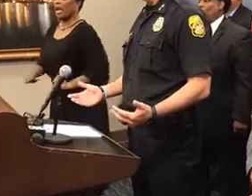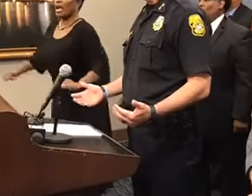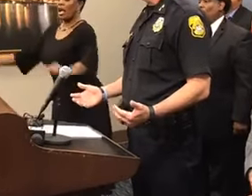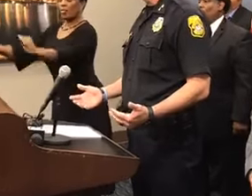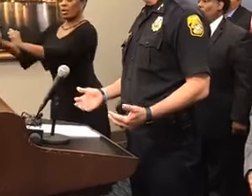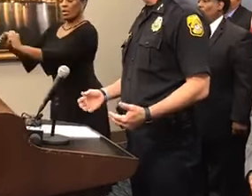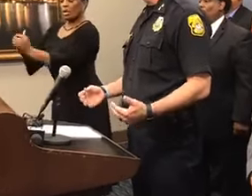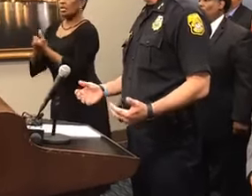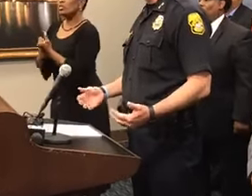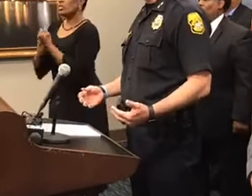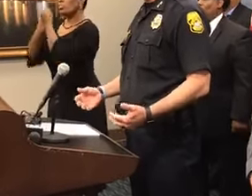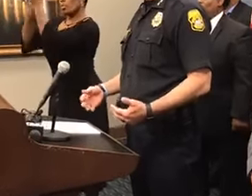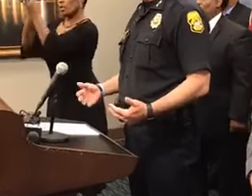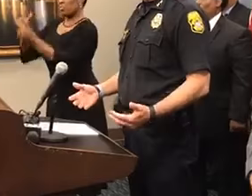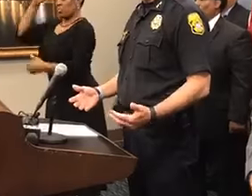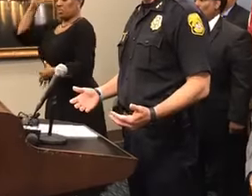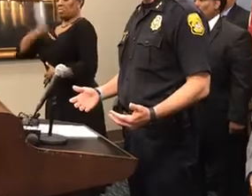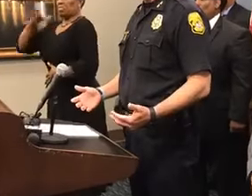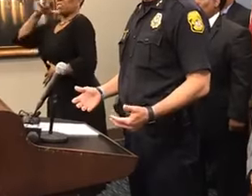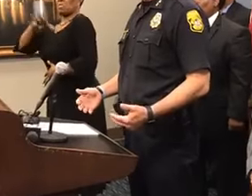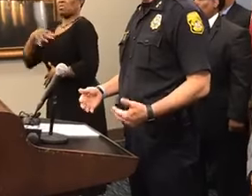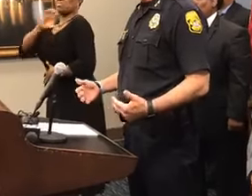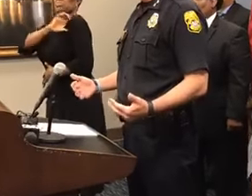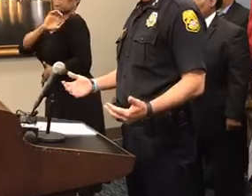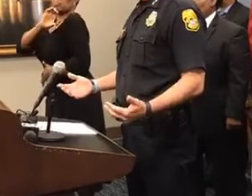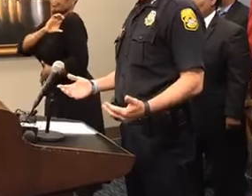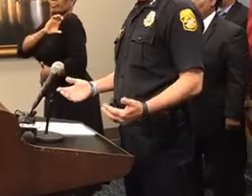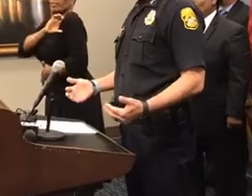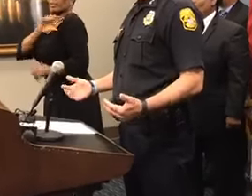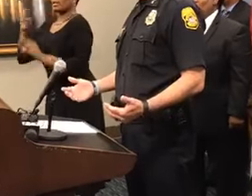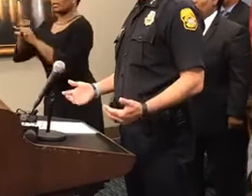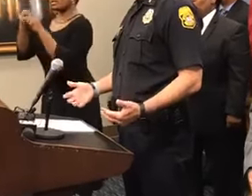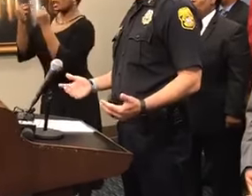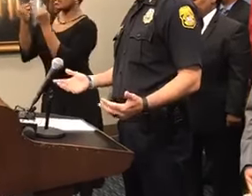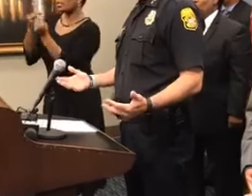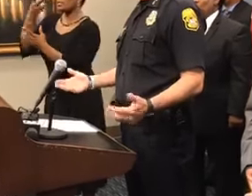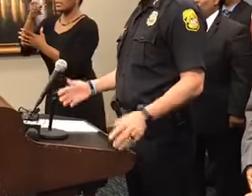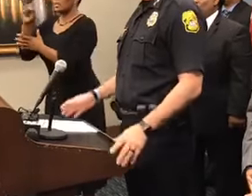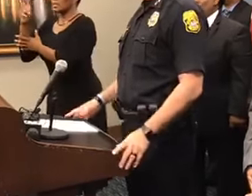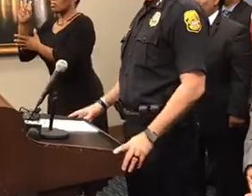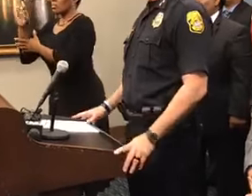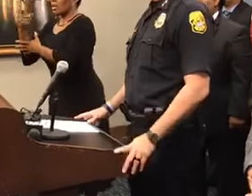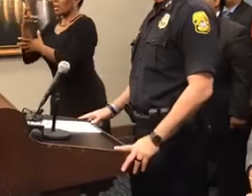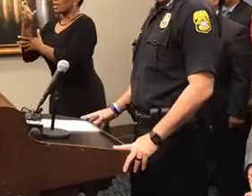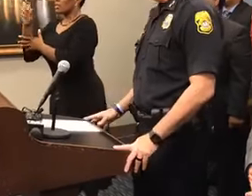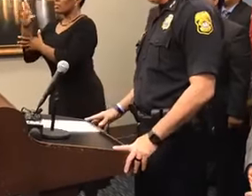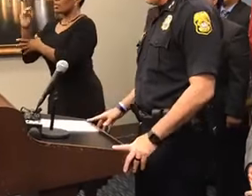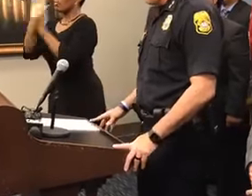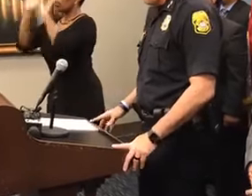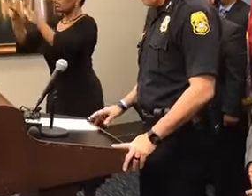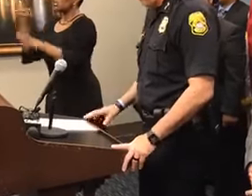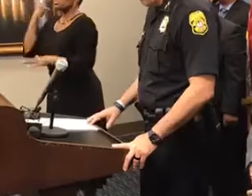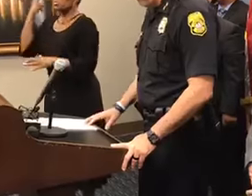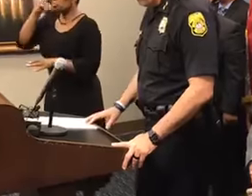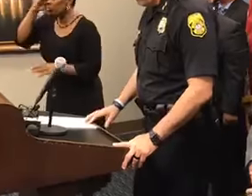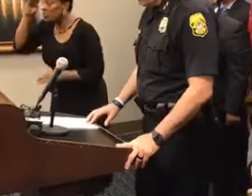the way they have supported the men and women of the Tampa Police Department and the neighborhood of Seminole Heights has just been awesome to see.